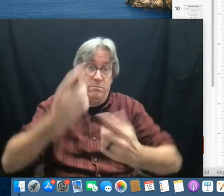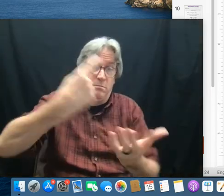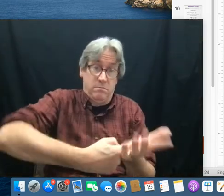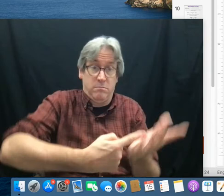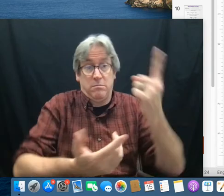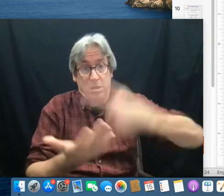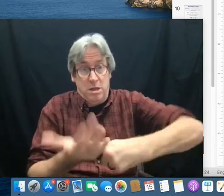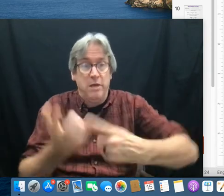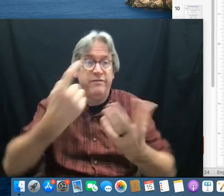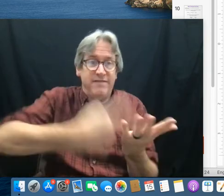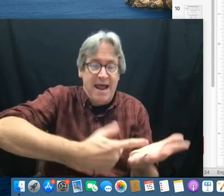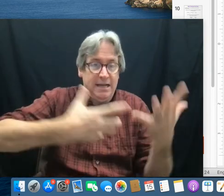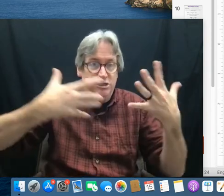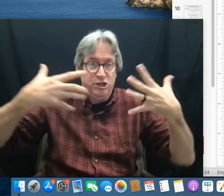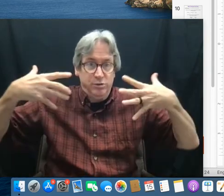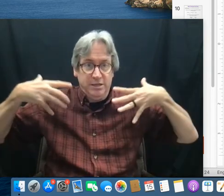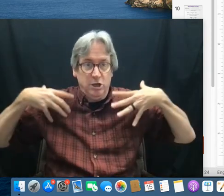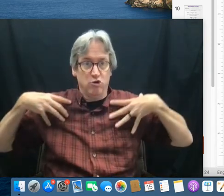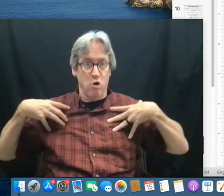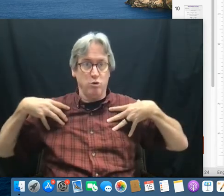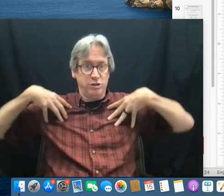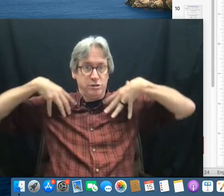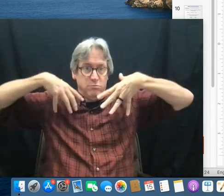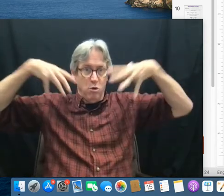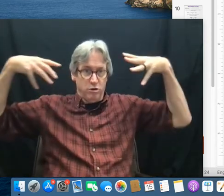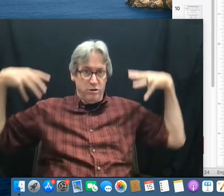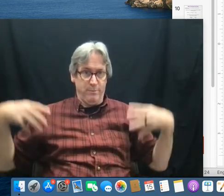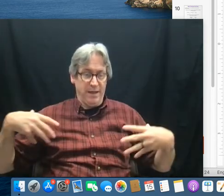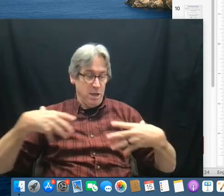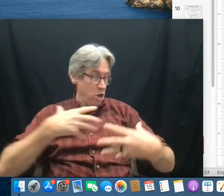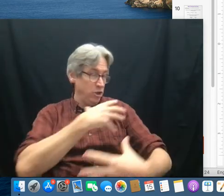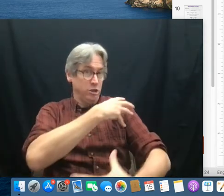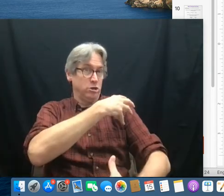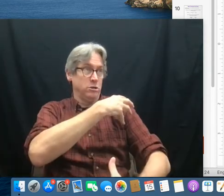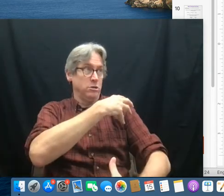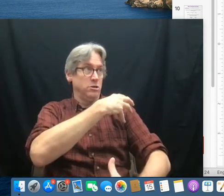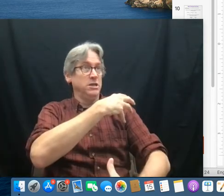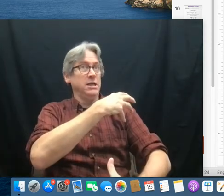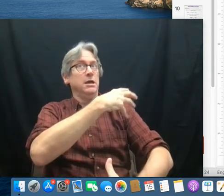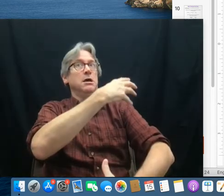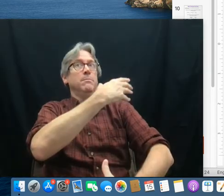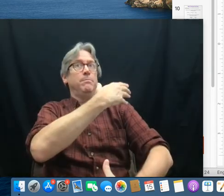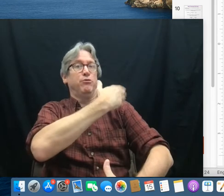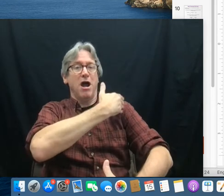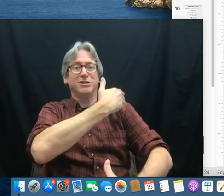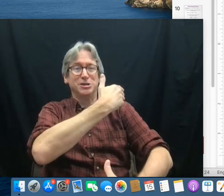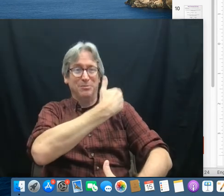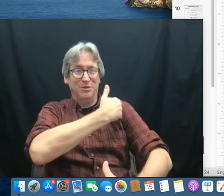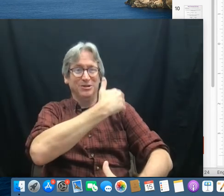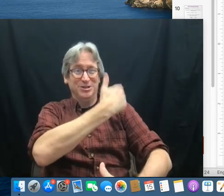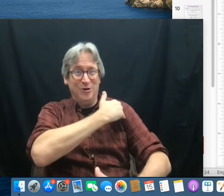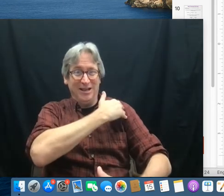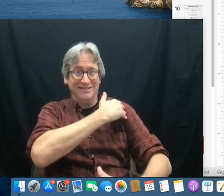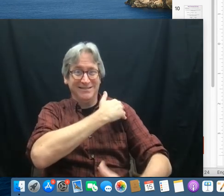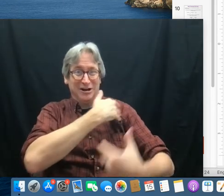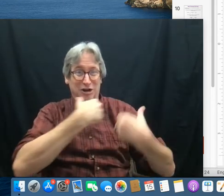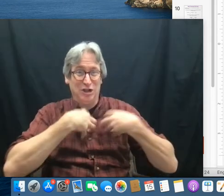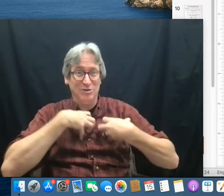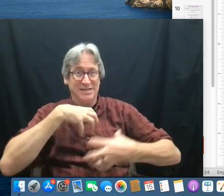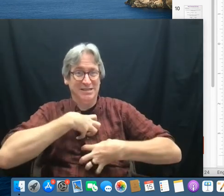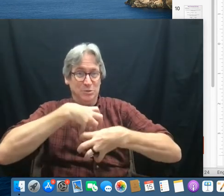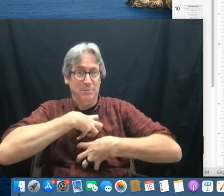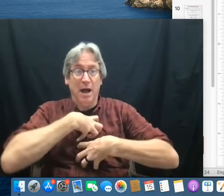proximalization. It also affects the evolution of signs, where I talked about the